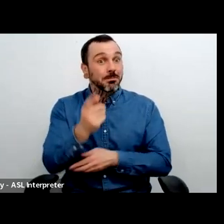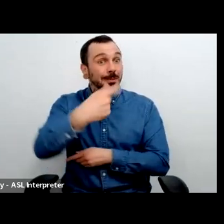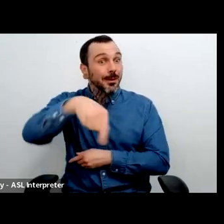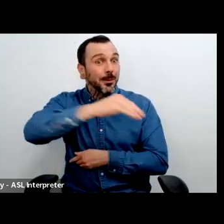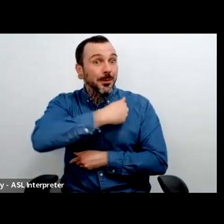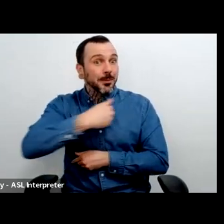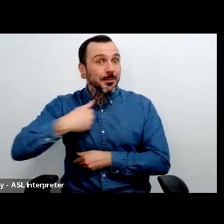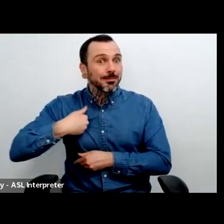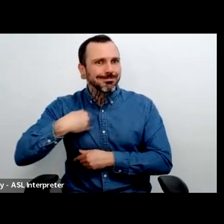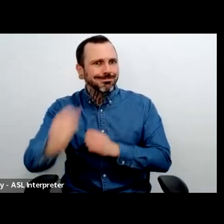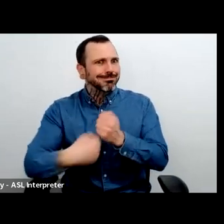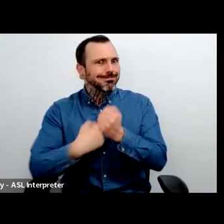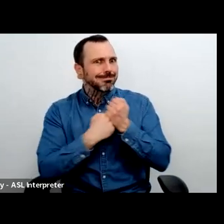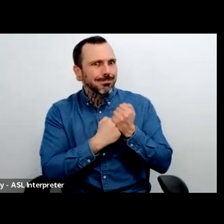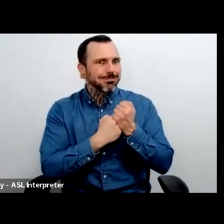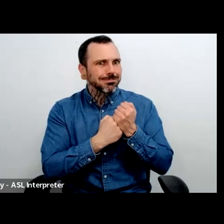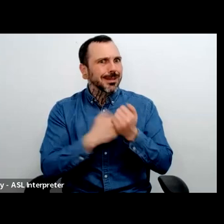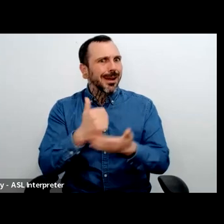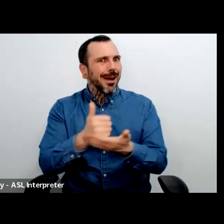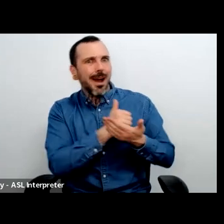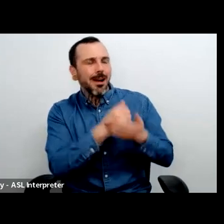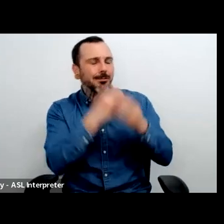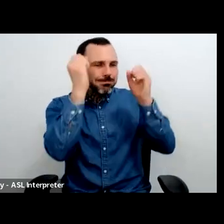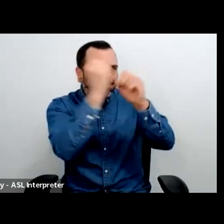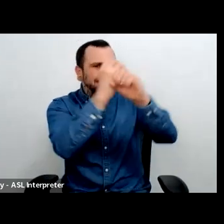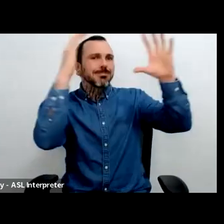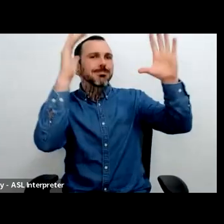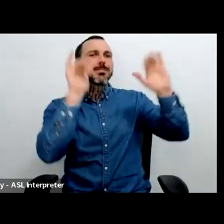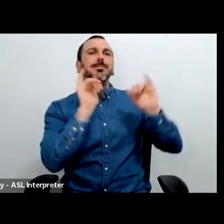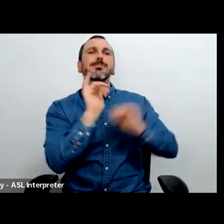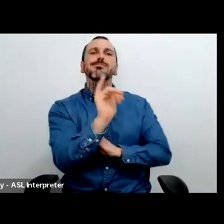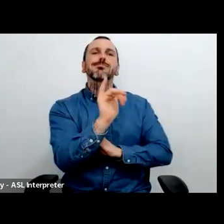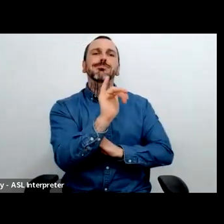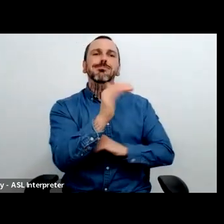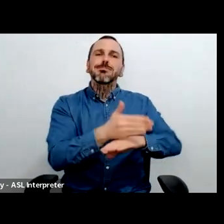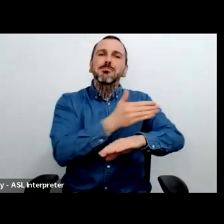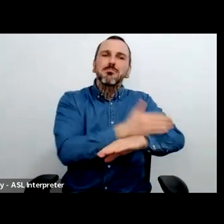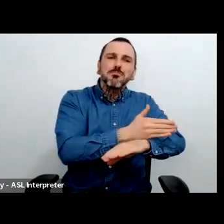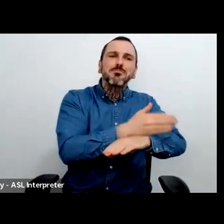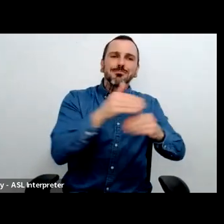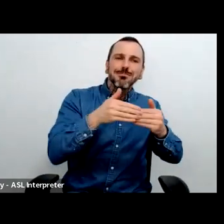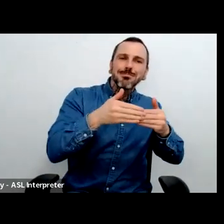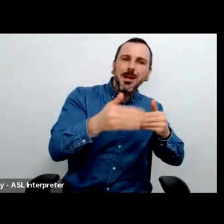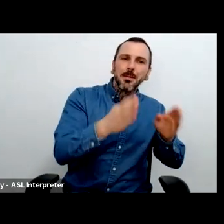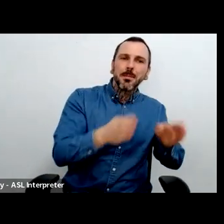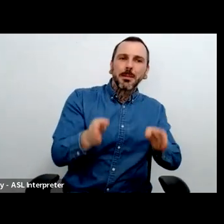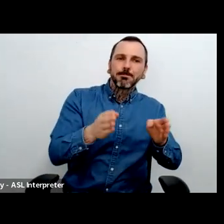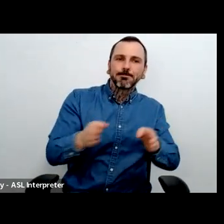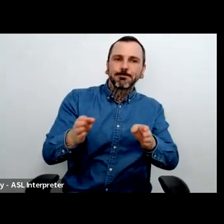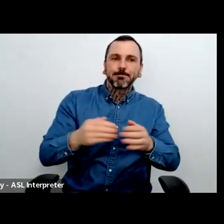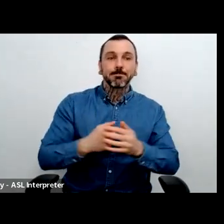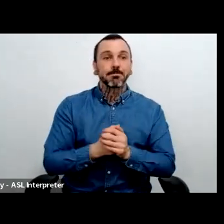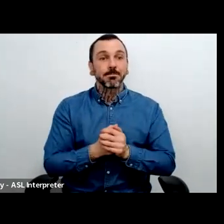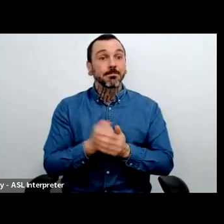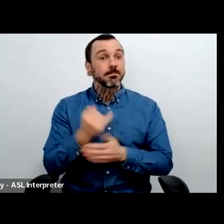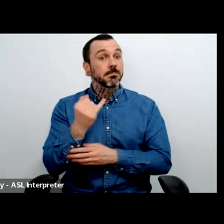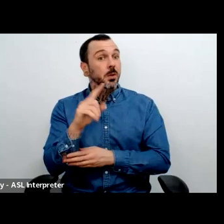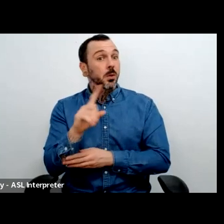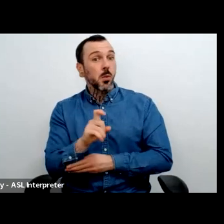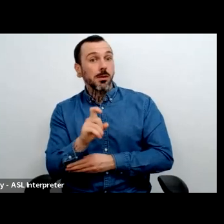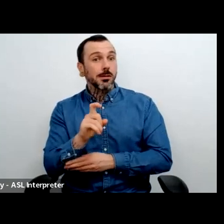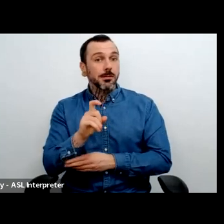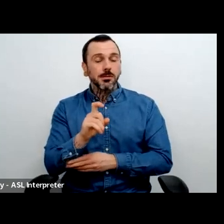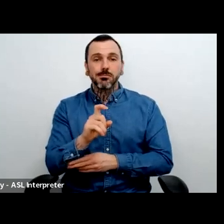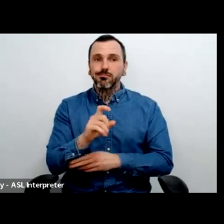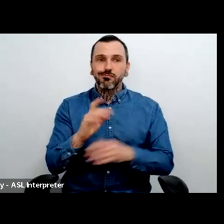new ones. As usual, if you have a question, I encourage you to use the raise hand option or put your